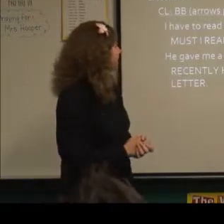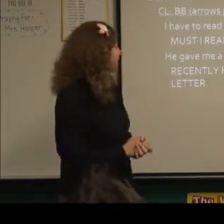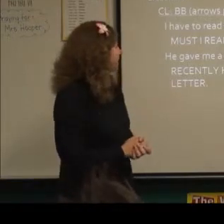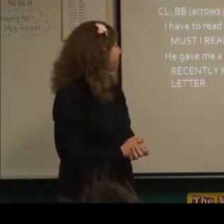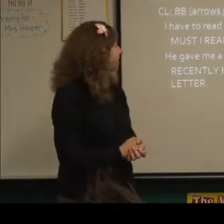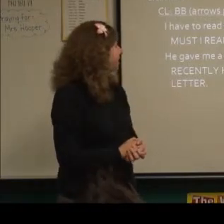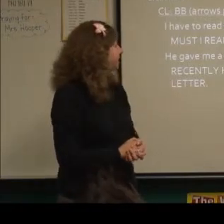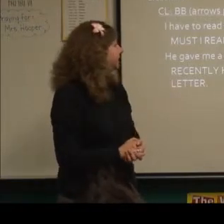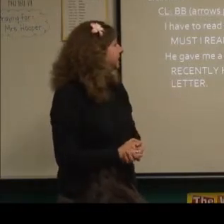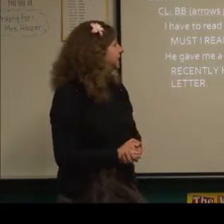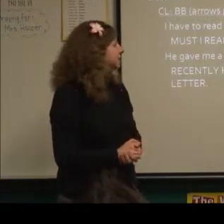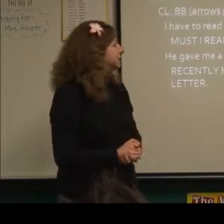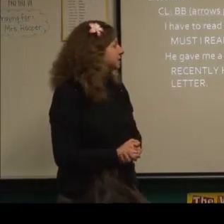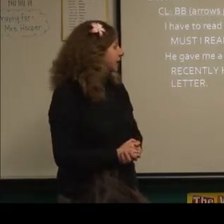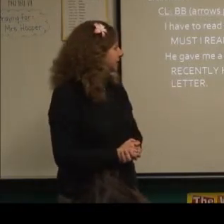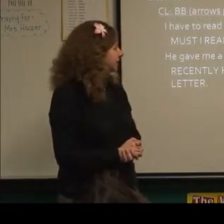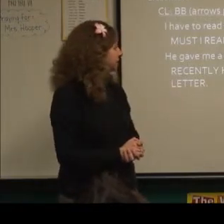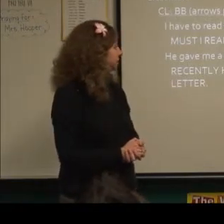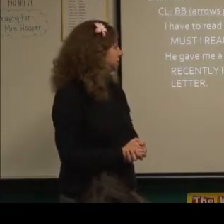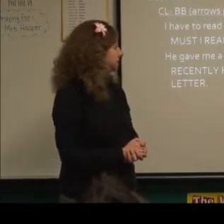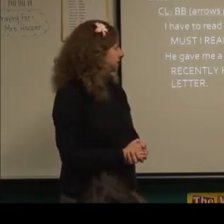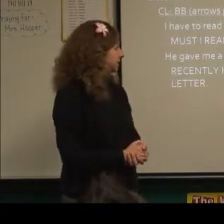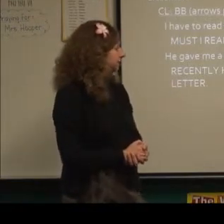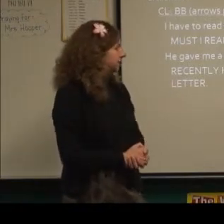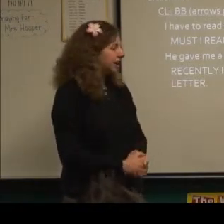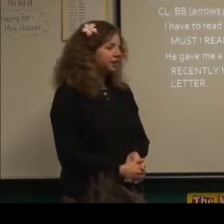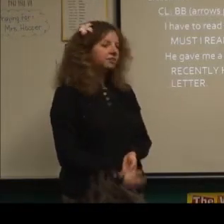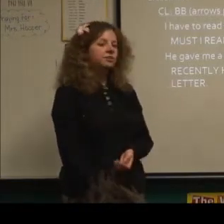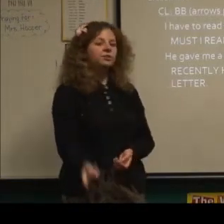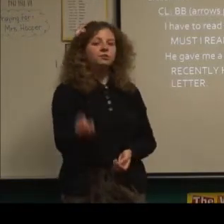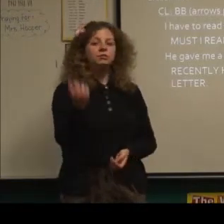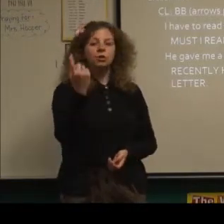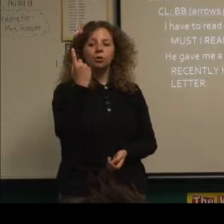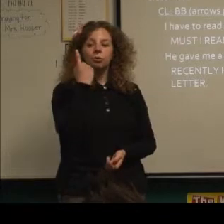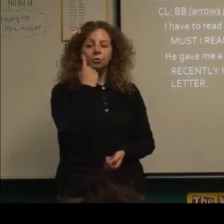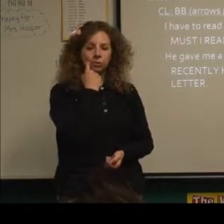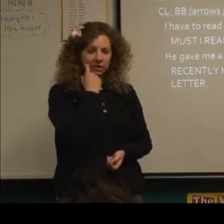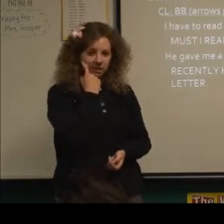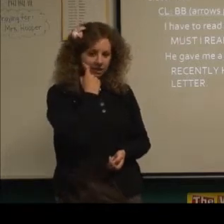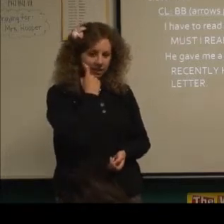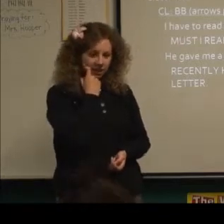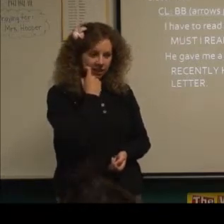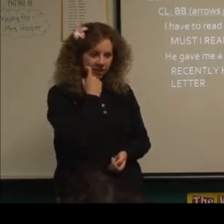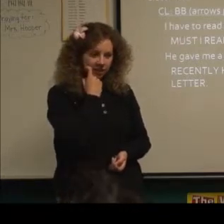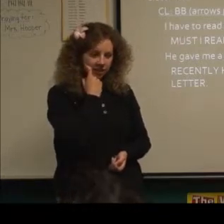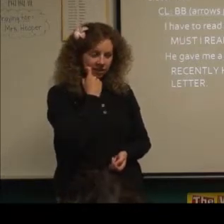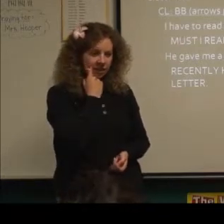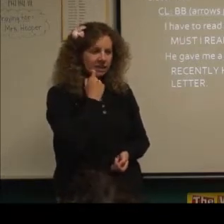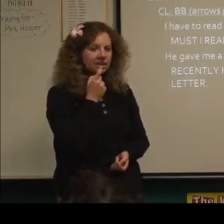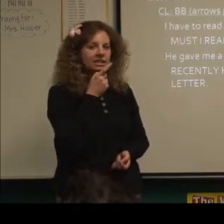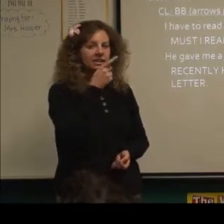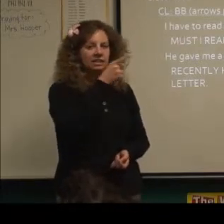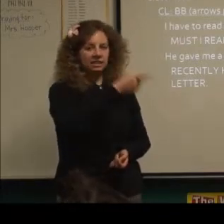Okay, and then he gave me a stack of letters recently, okay? So recently,